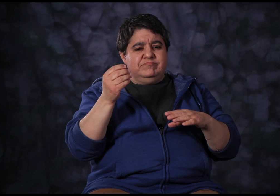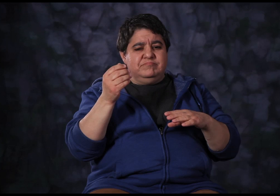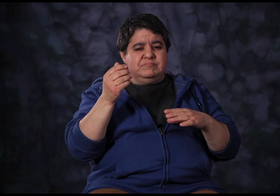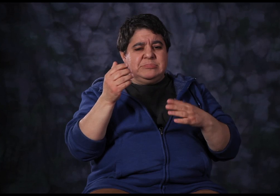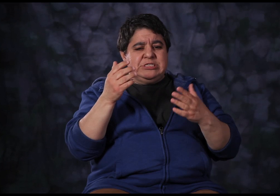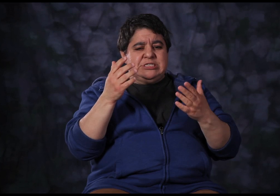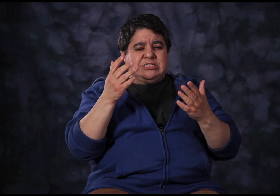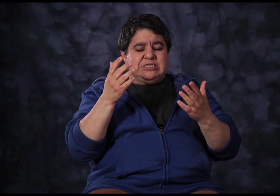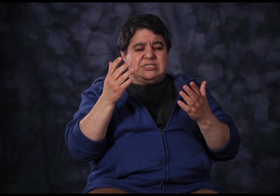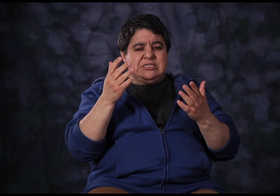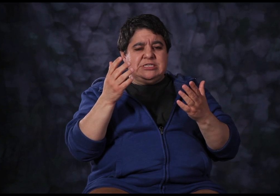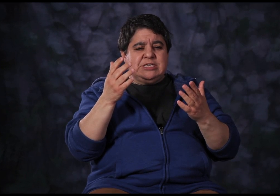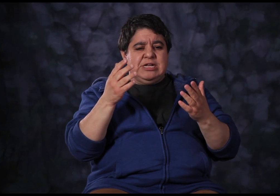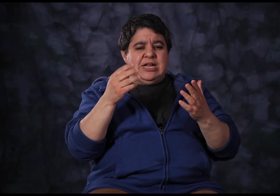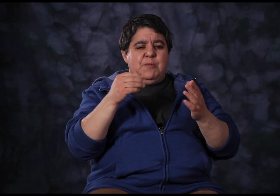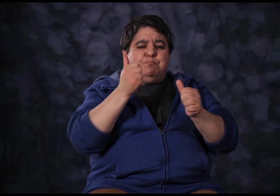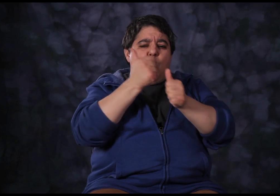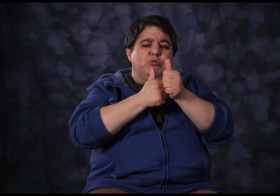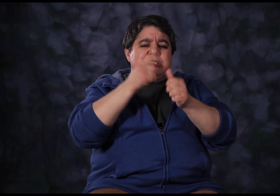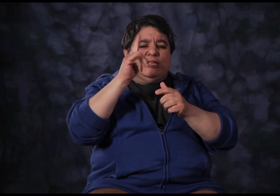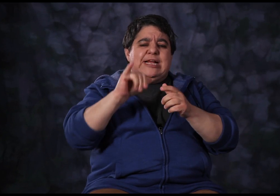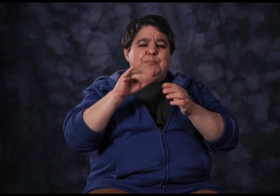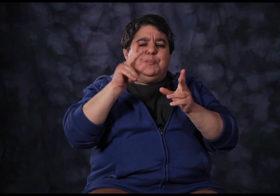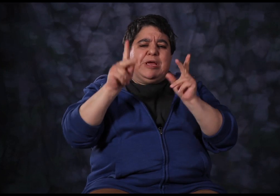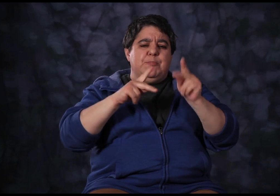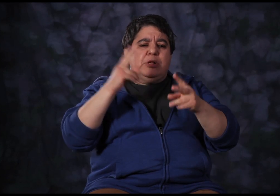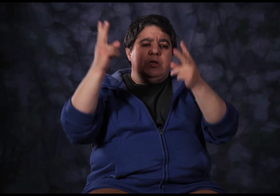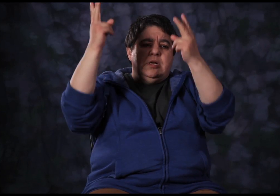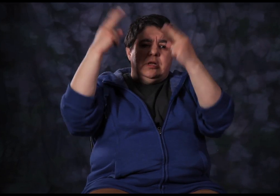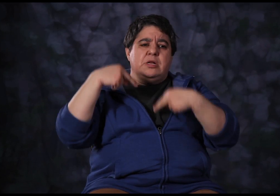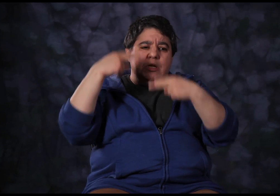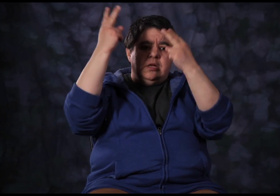And when this happened, I felt like my life choices were limited.